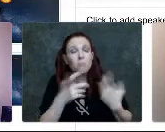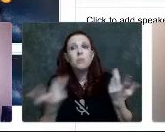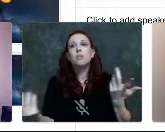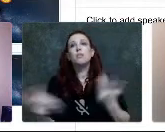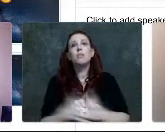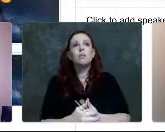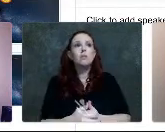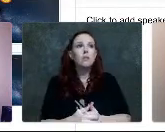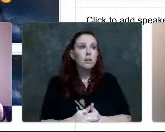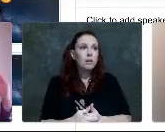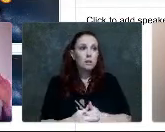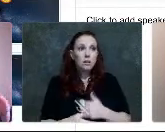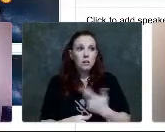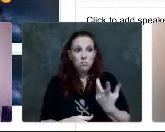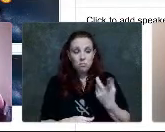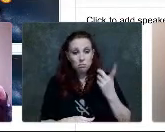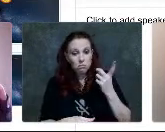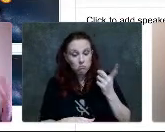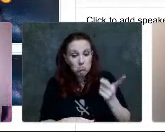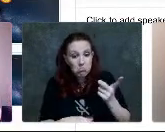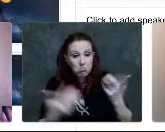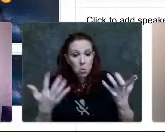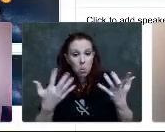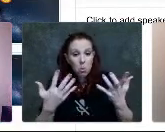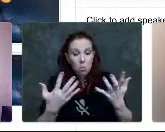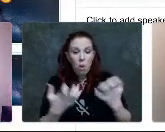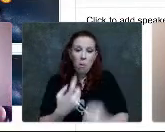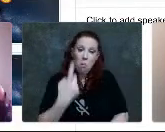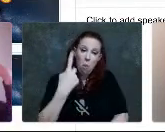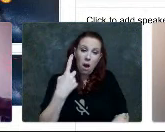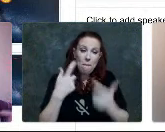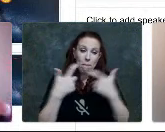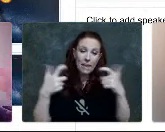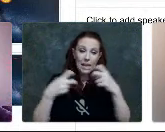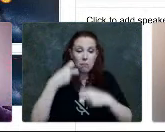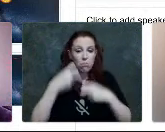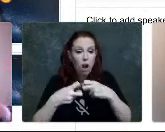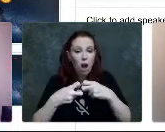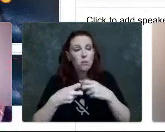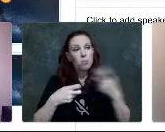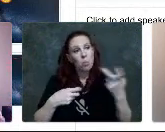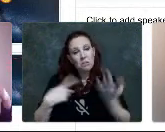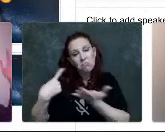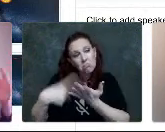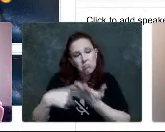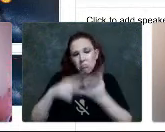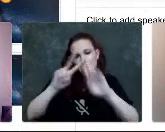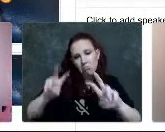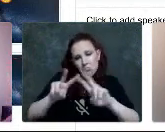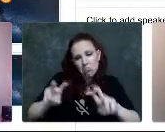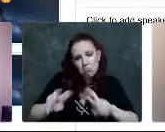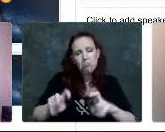to are they trying to give you one challenging problem that you have a nice conversation about and you analyze, and they pose